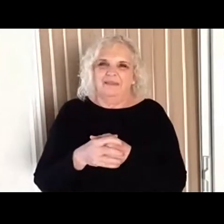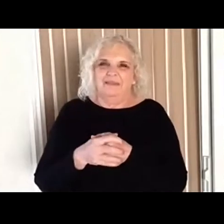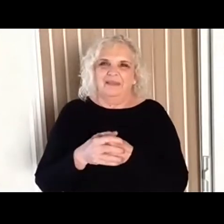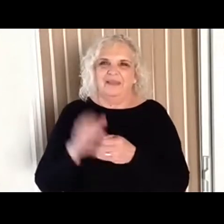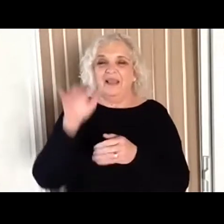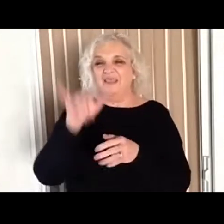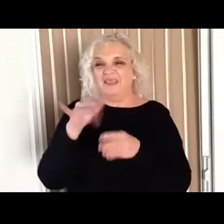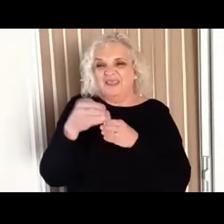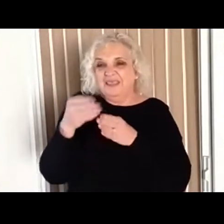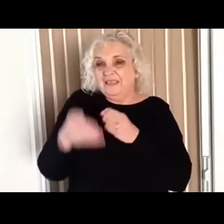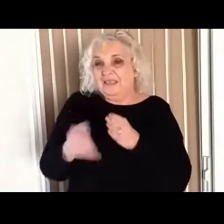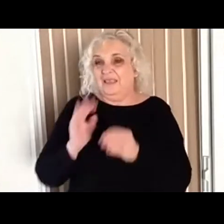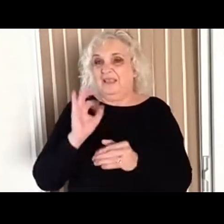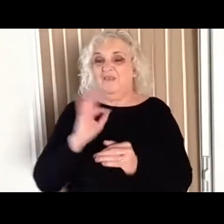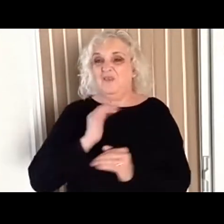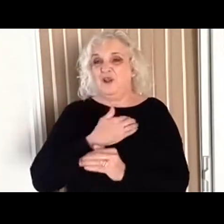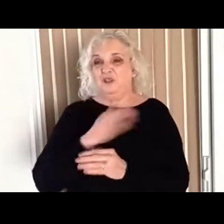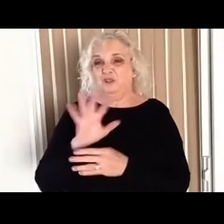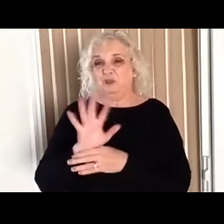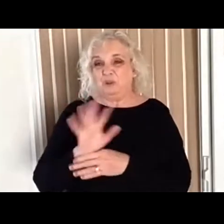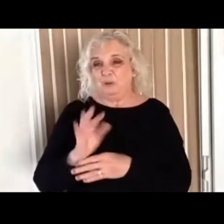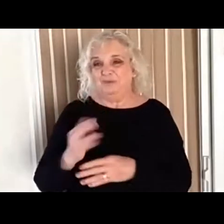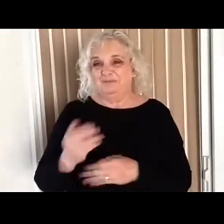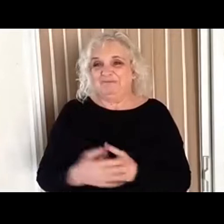That's the end of our show.